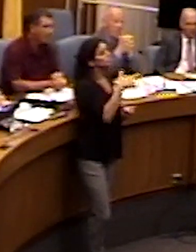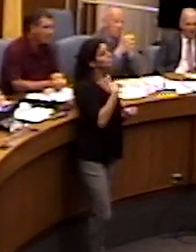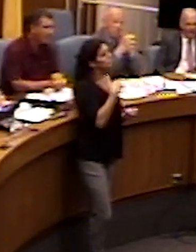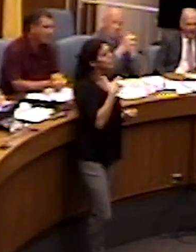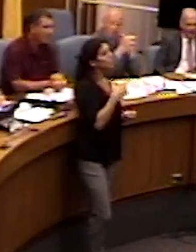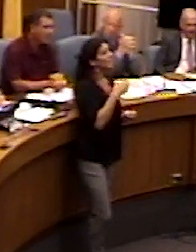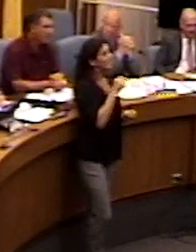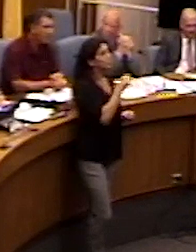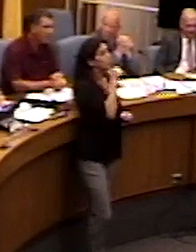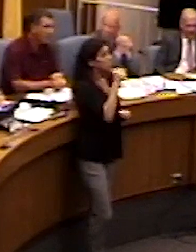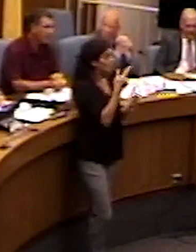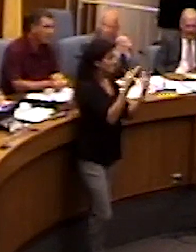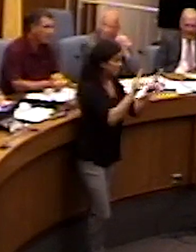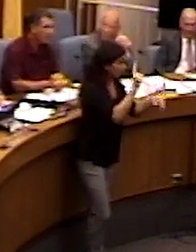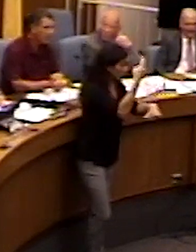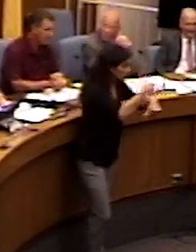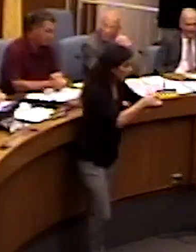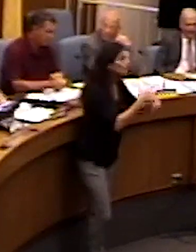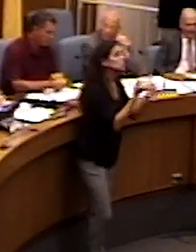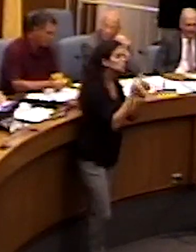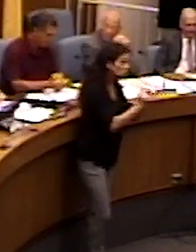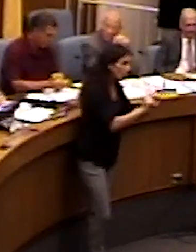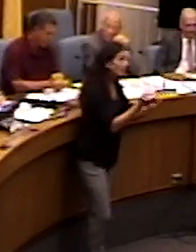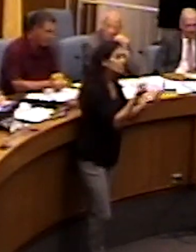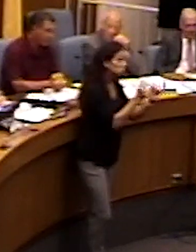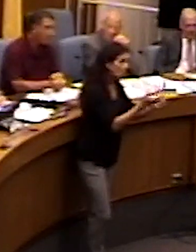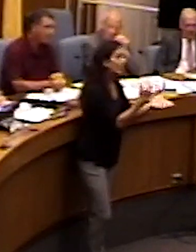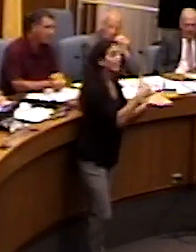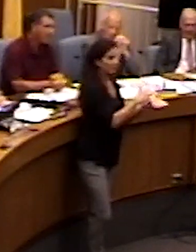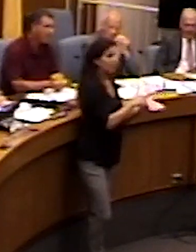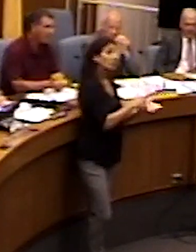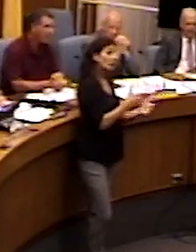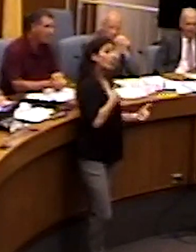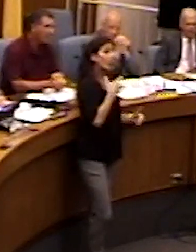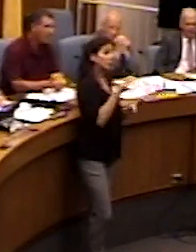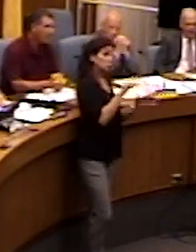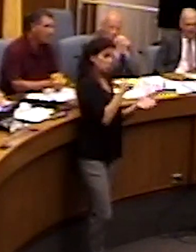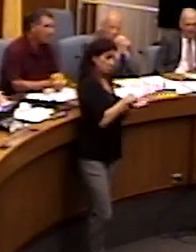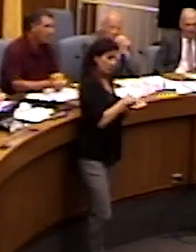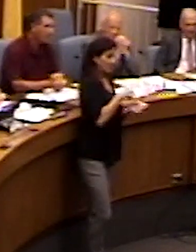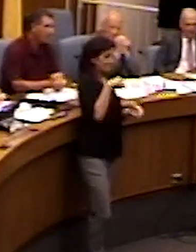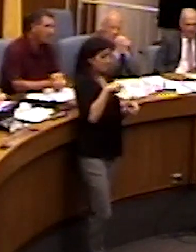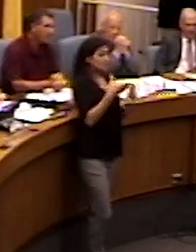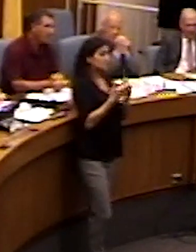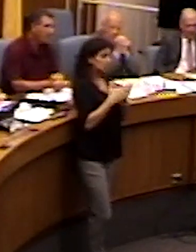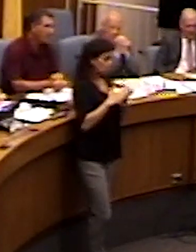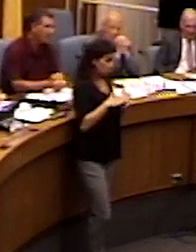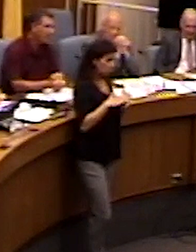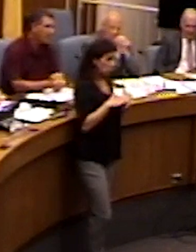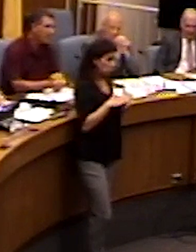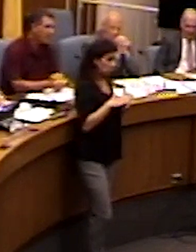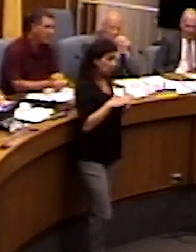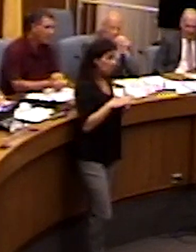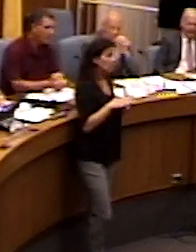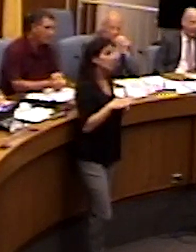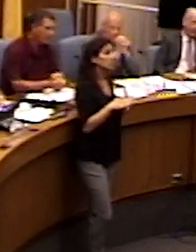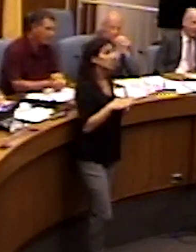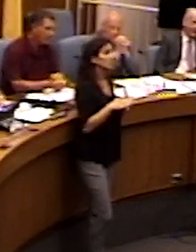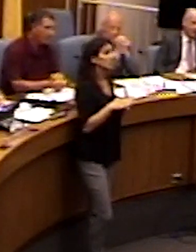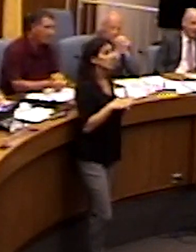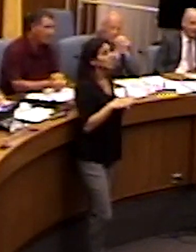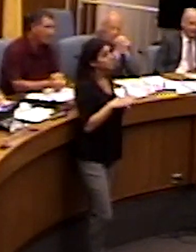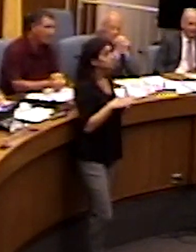try, try again. And I'm glad you did. This community seeks